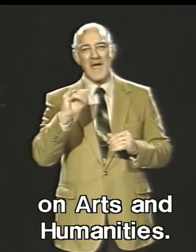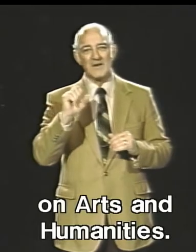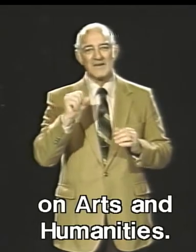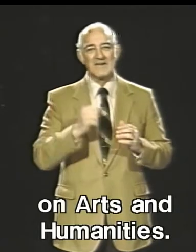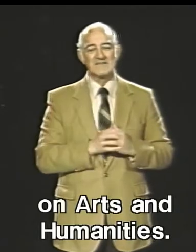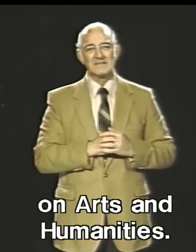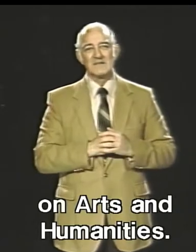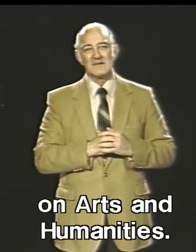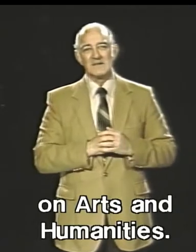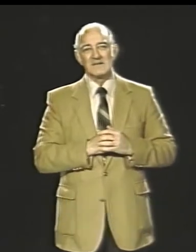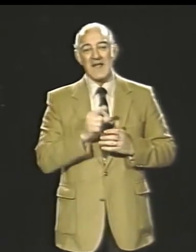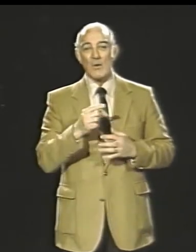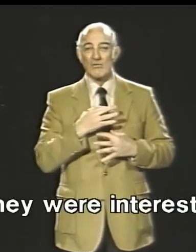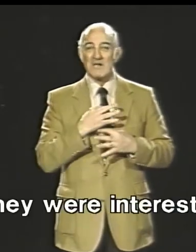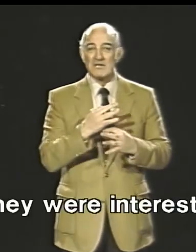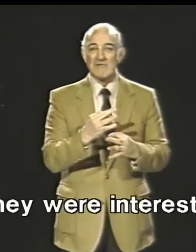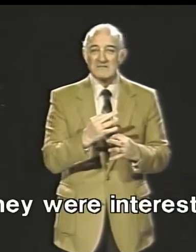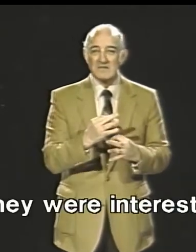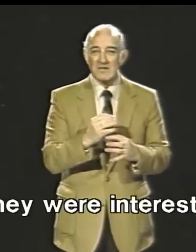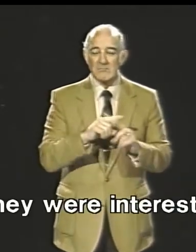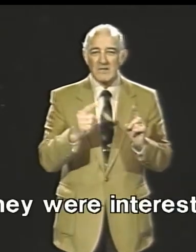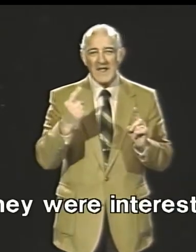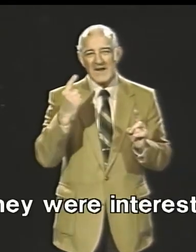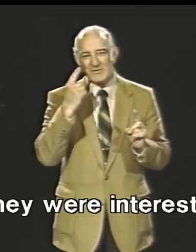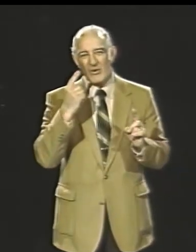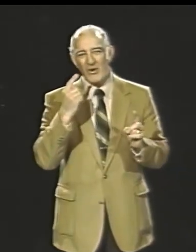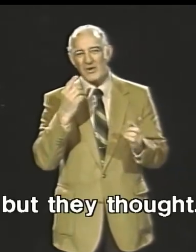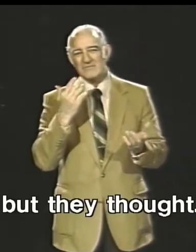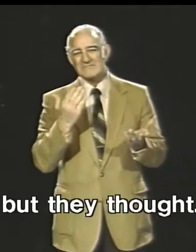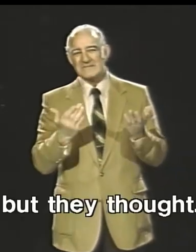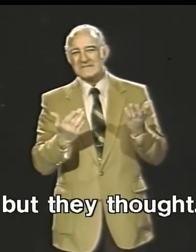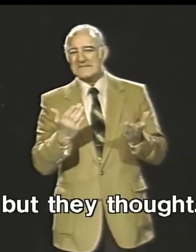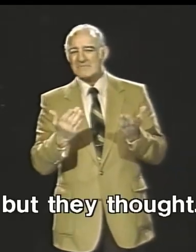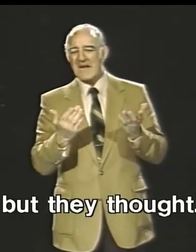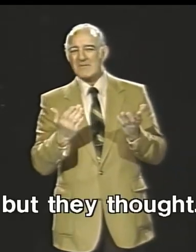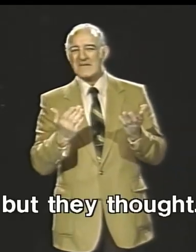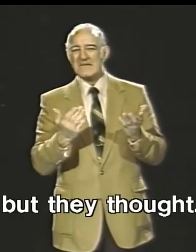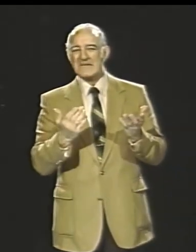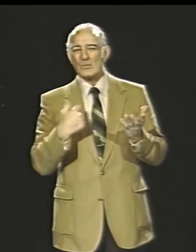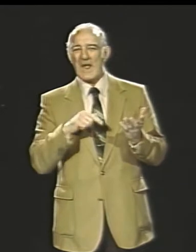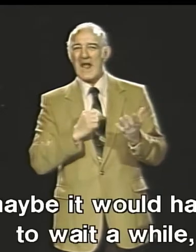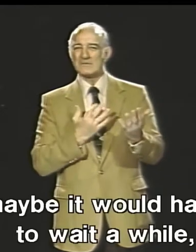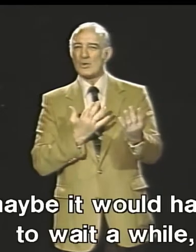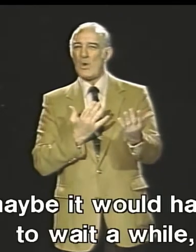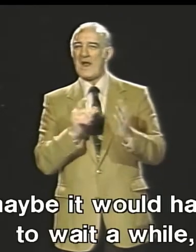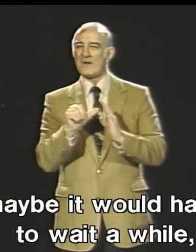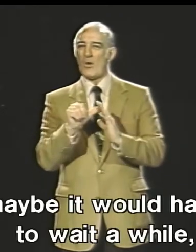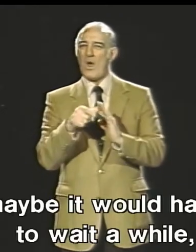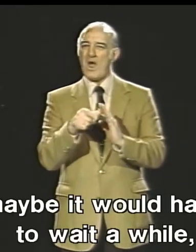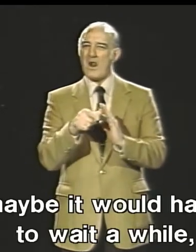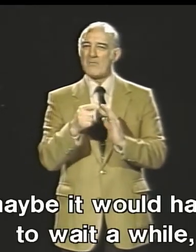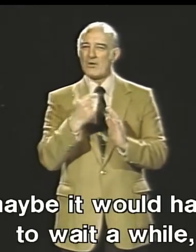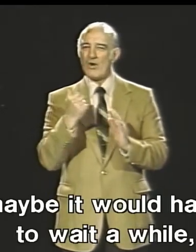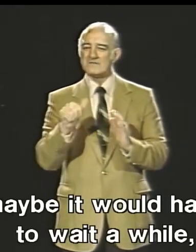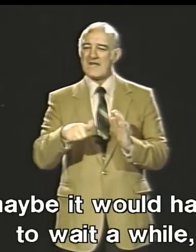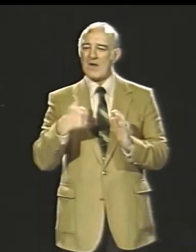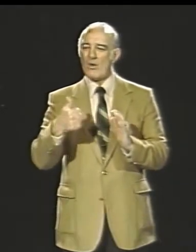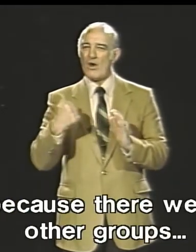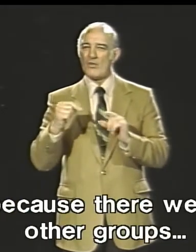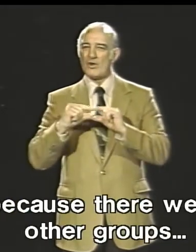Humanities. They were interested, but they thought maybe we would have to wait a while because